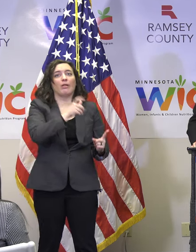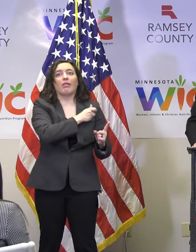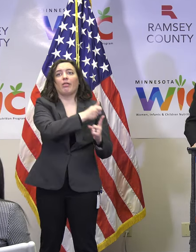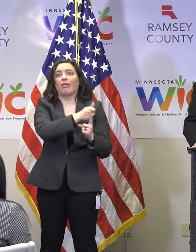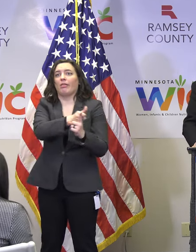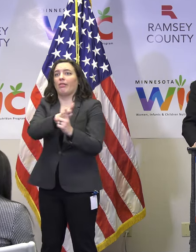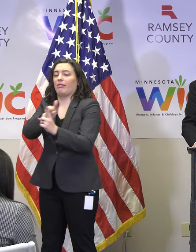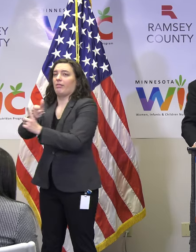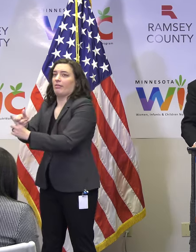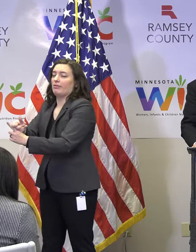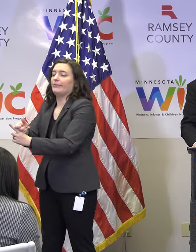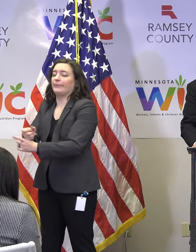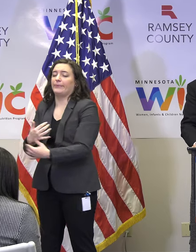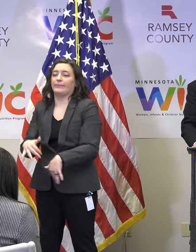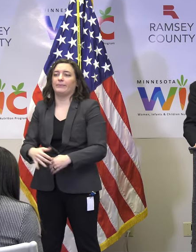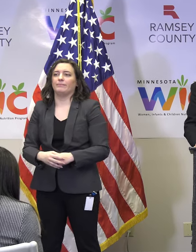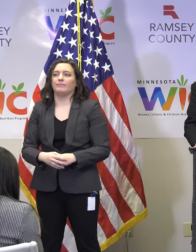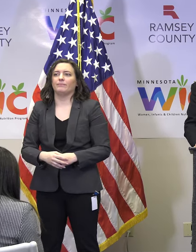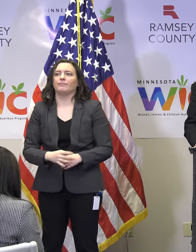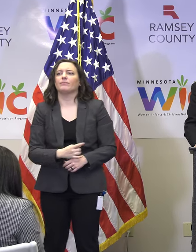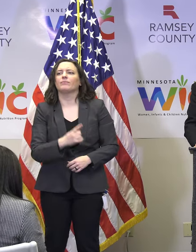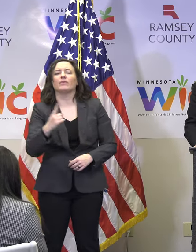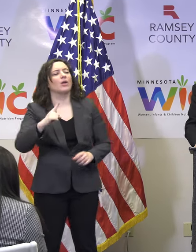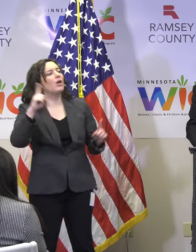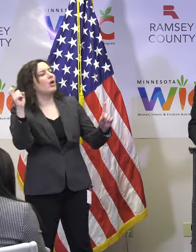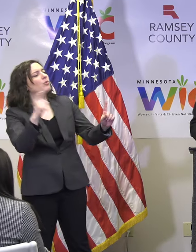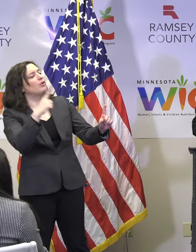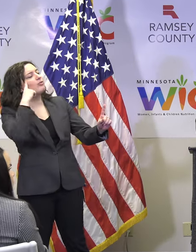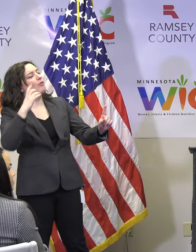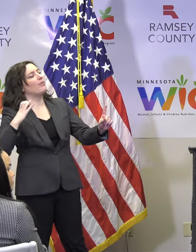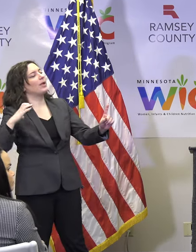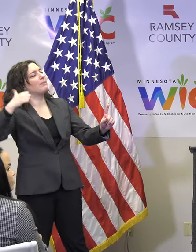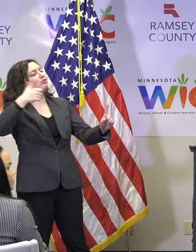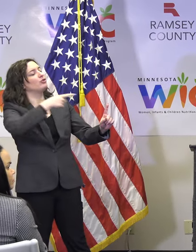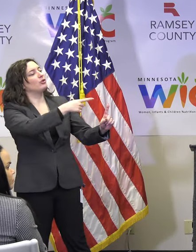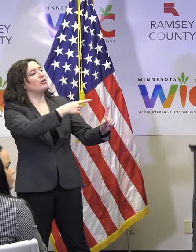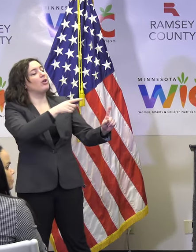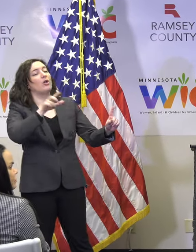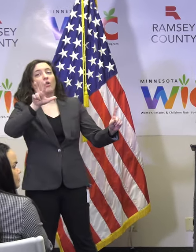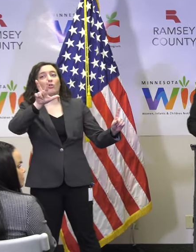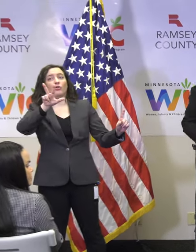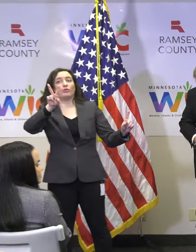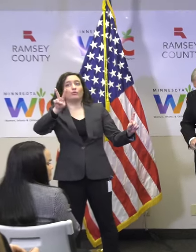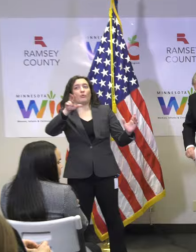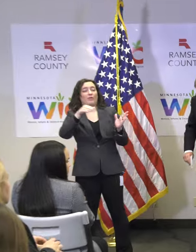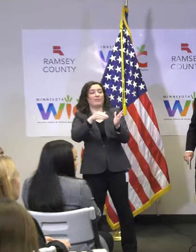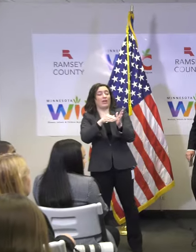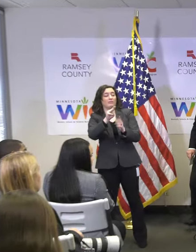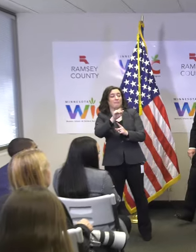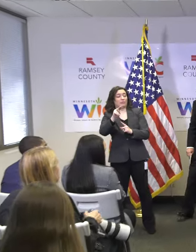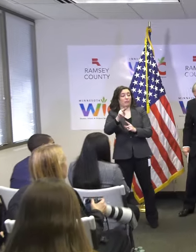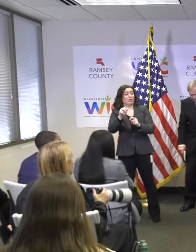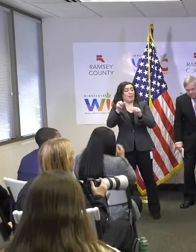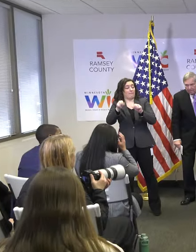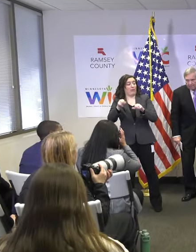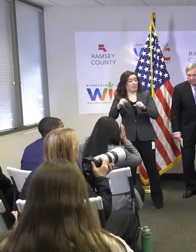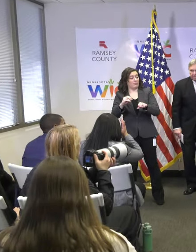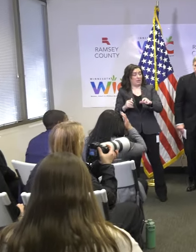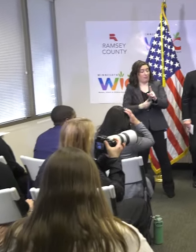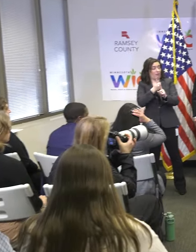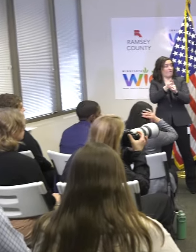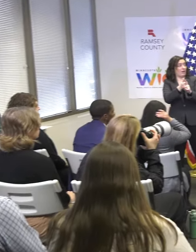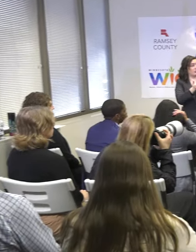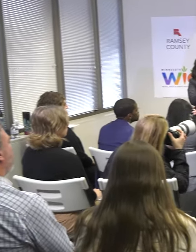significant. Question for the commissioner. The 32,000 Minnesotans that could be affected in September, is